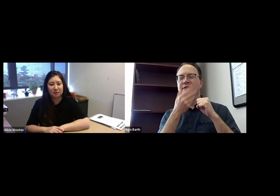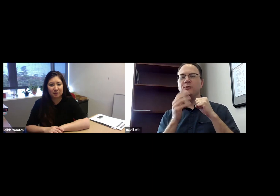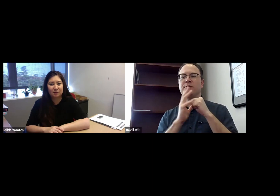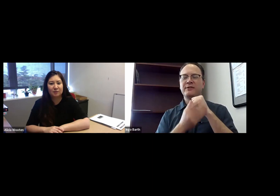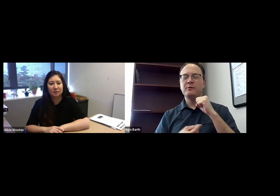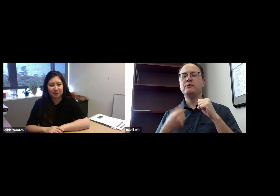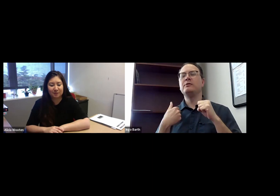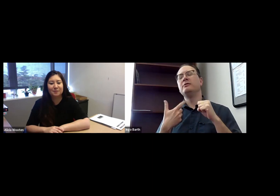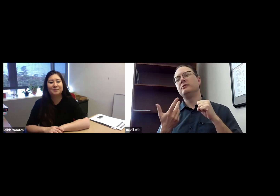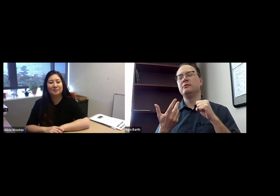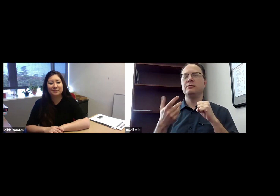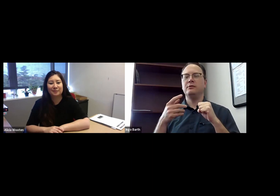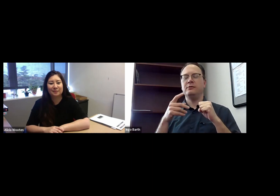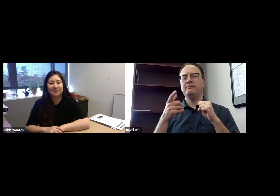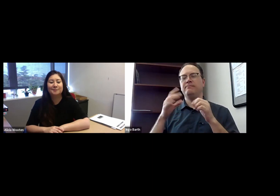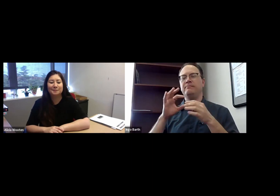And Venus as well